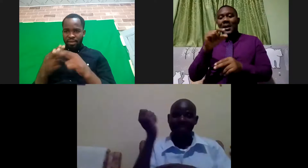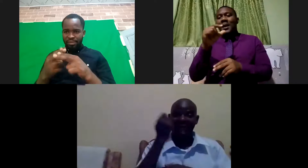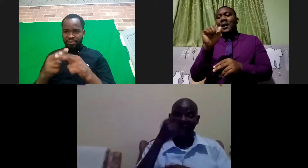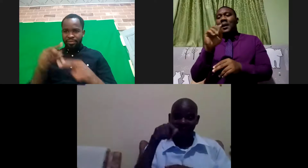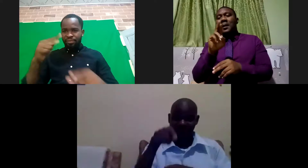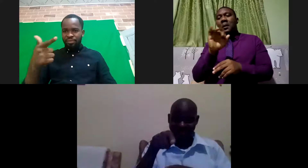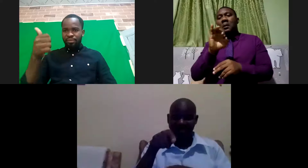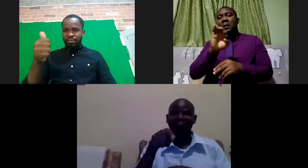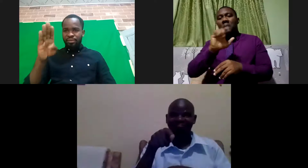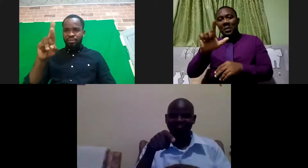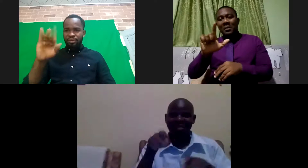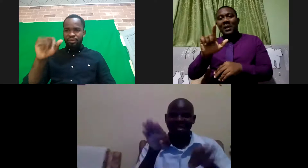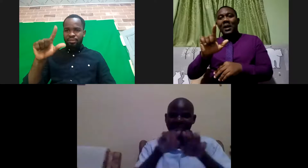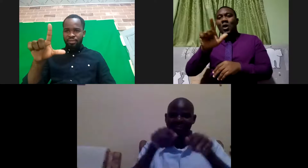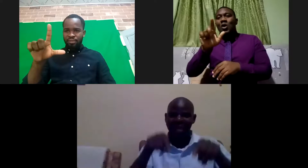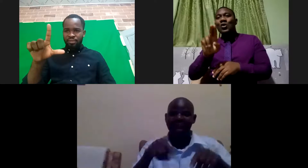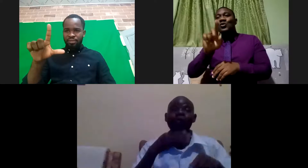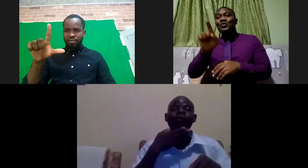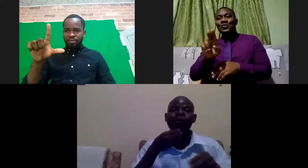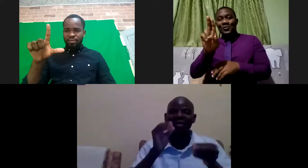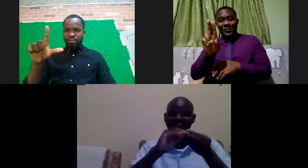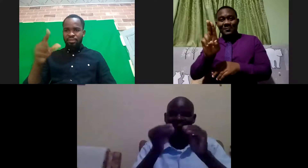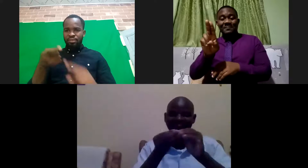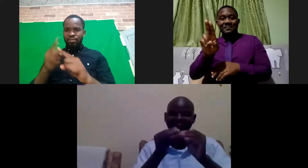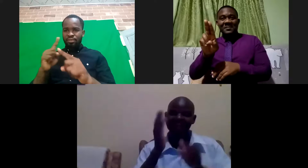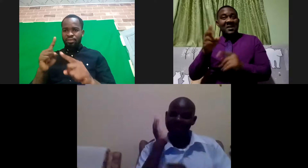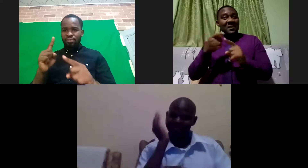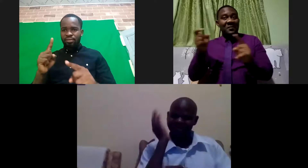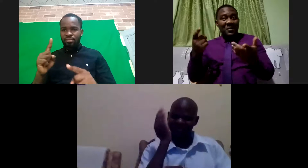Luzu from Malawi.